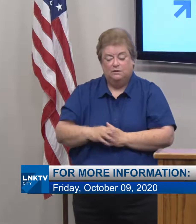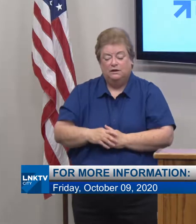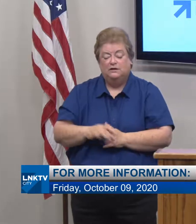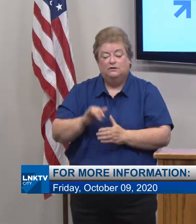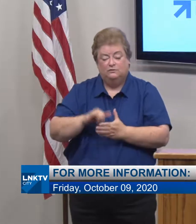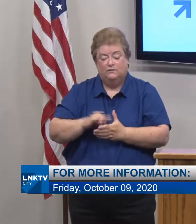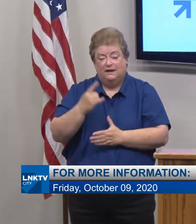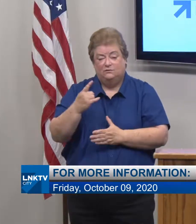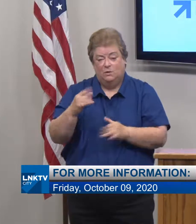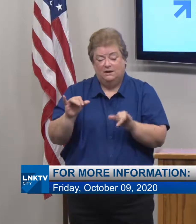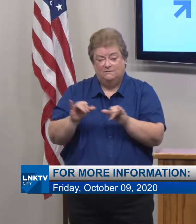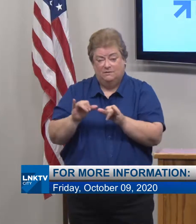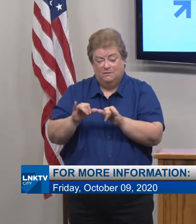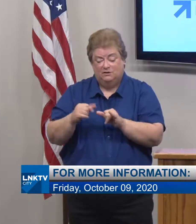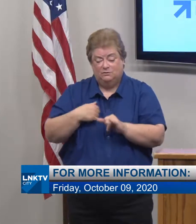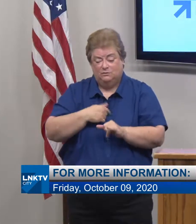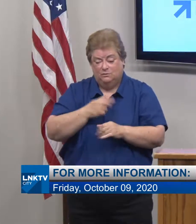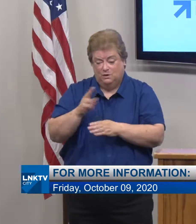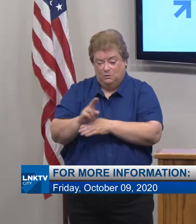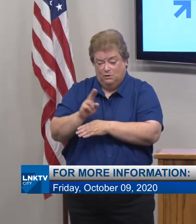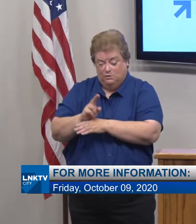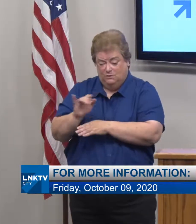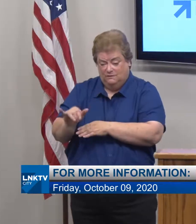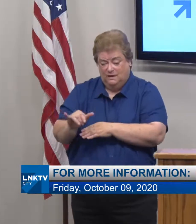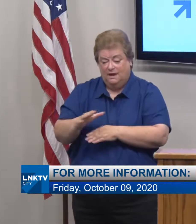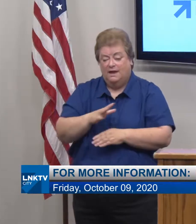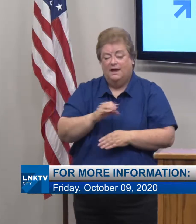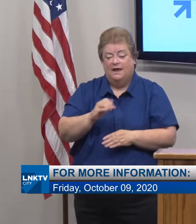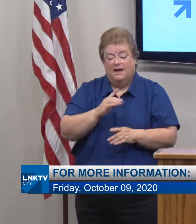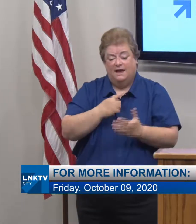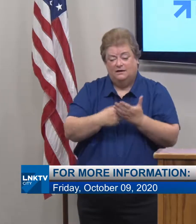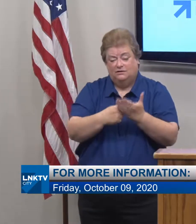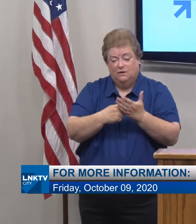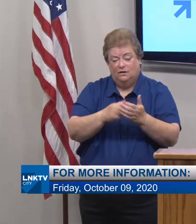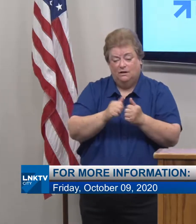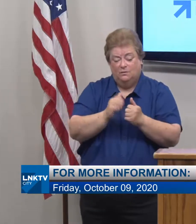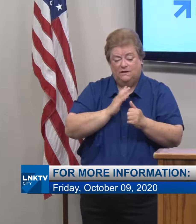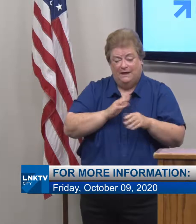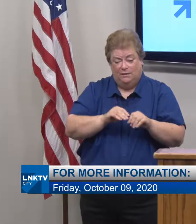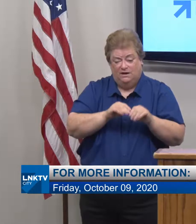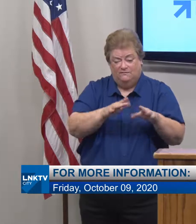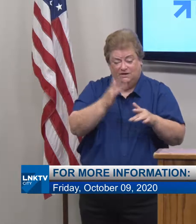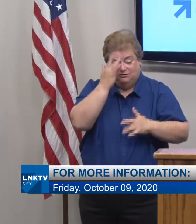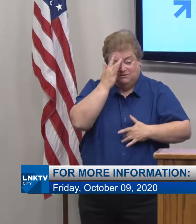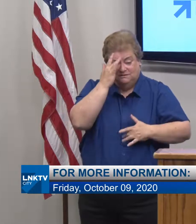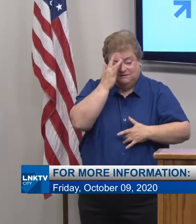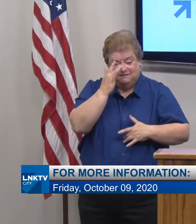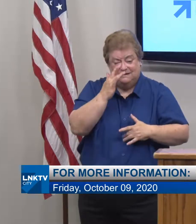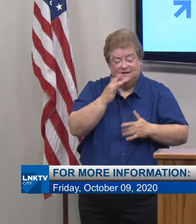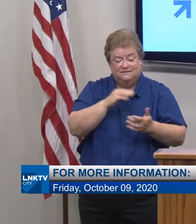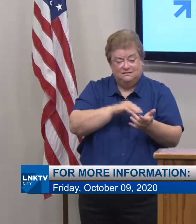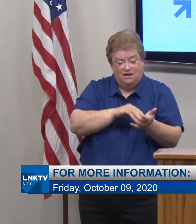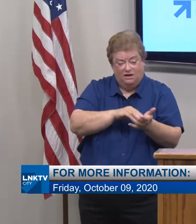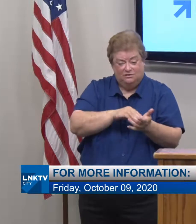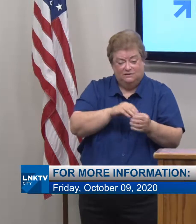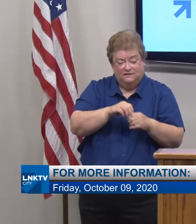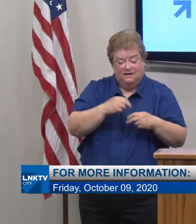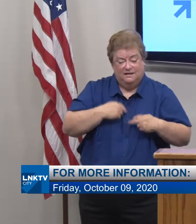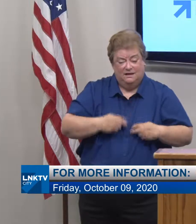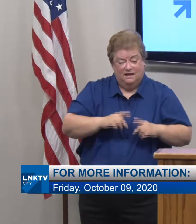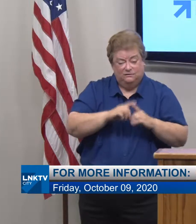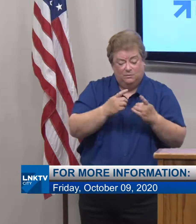we use, and in consultation with our infectious disease doctor for the health department, we're looking at when that